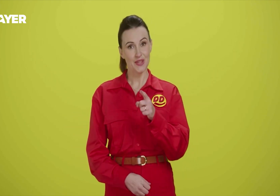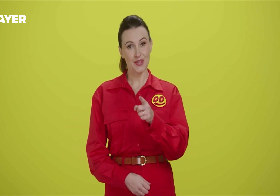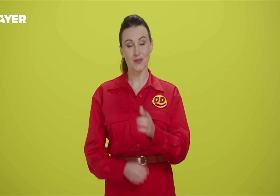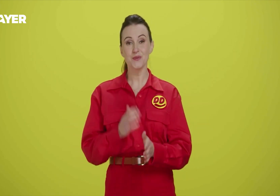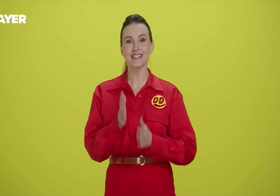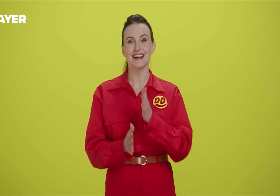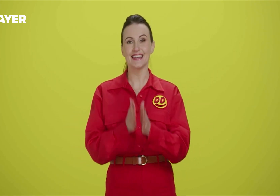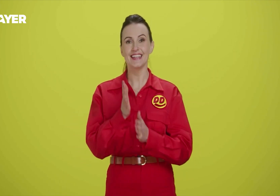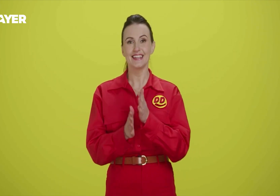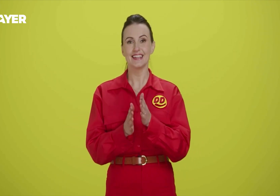U sign.